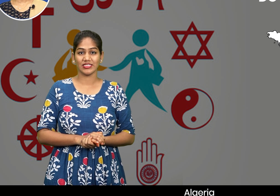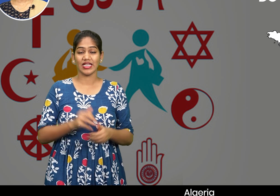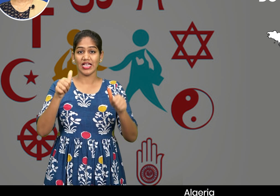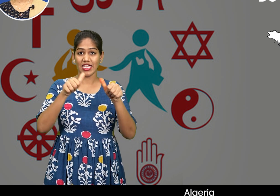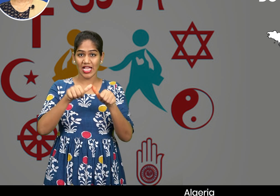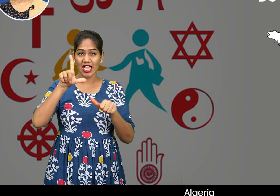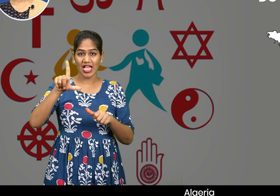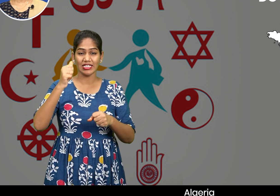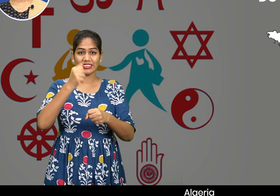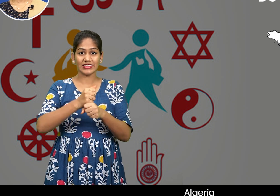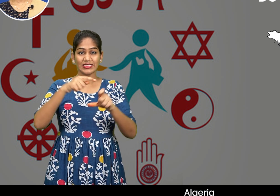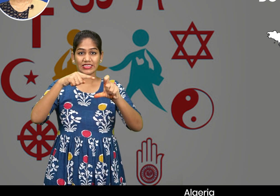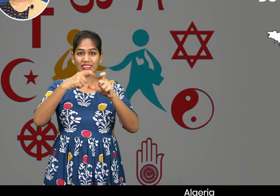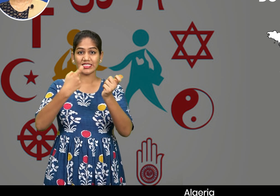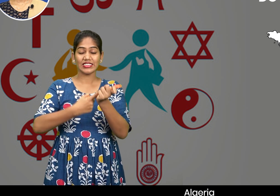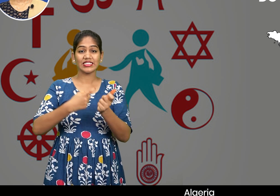Algeria,